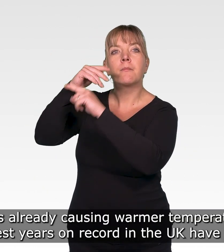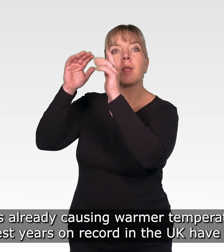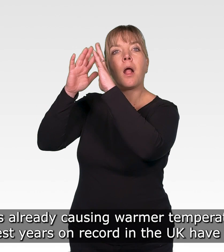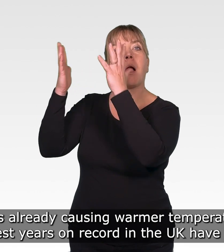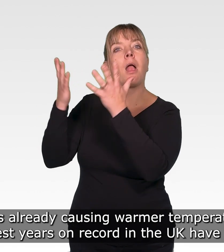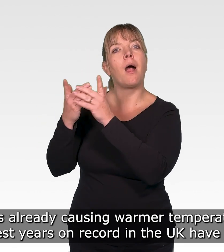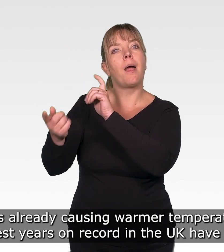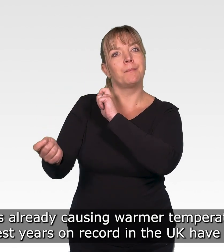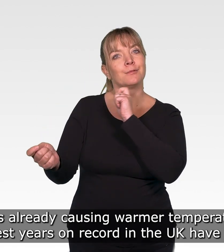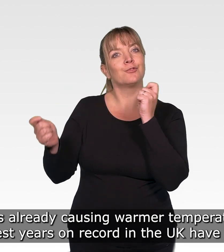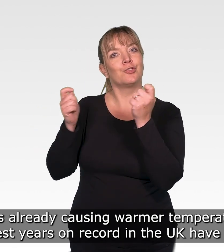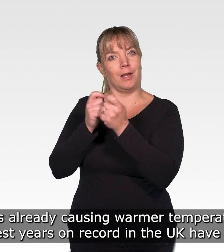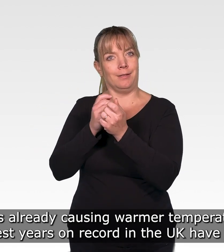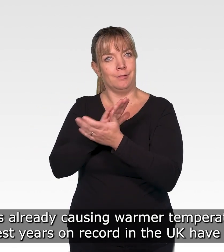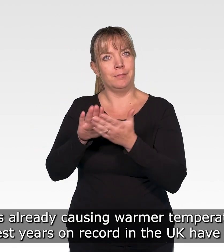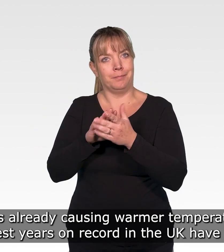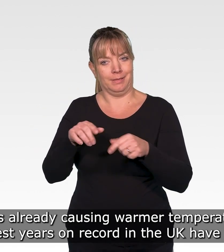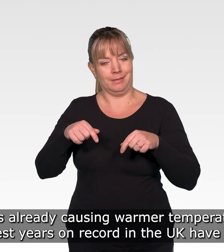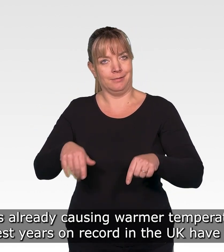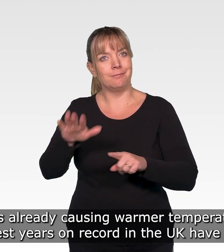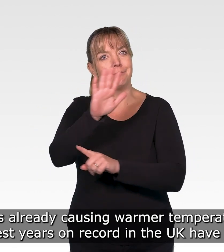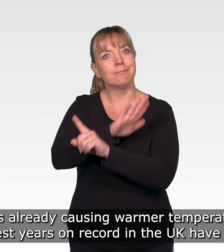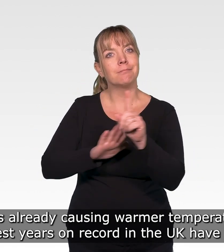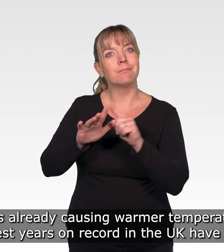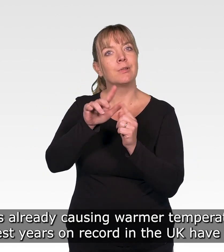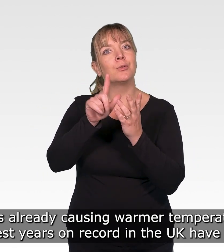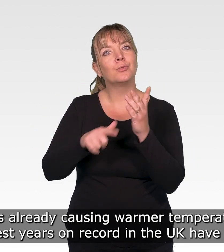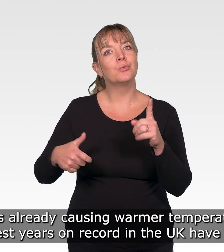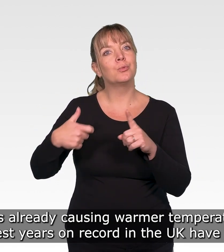Climate change is already causing warmer temperatures in the UK.